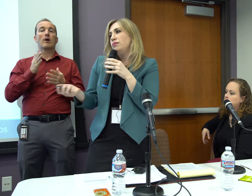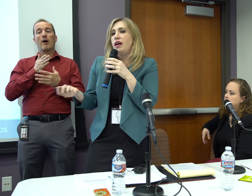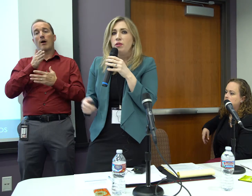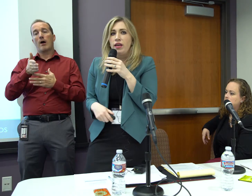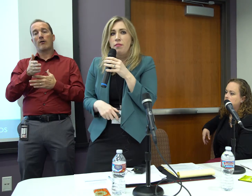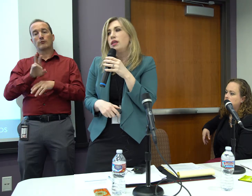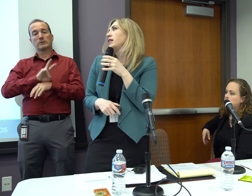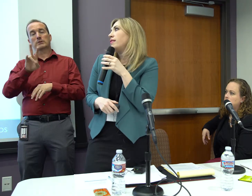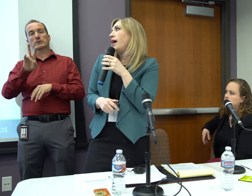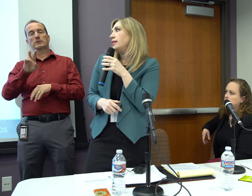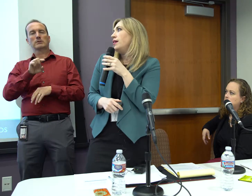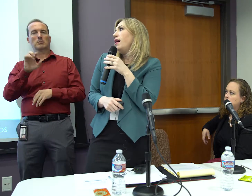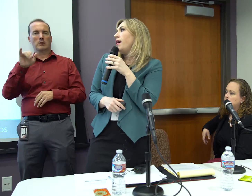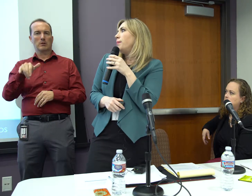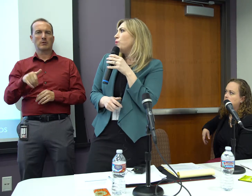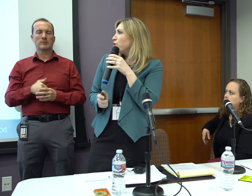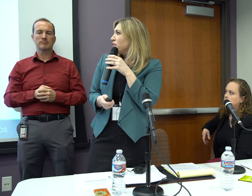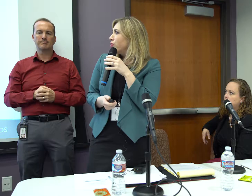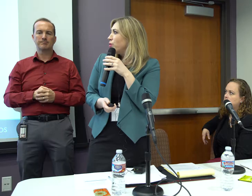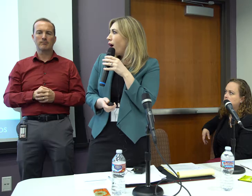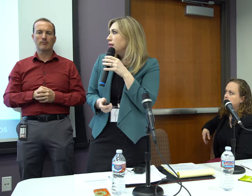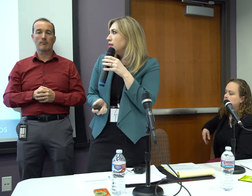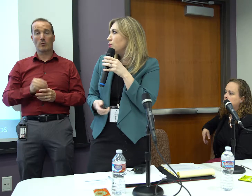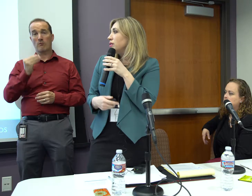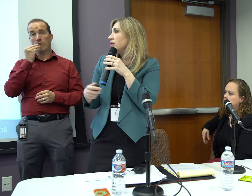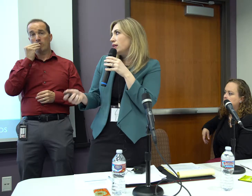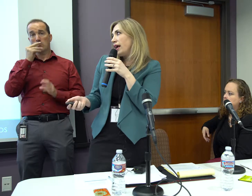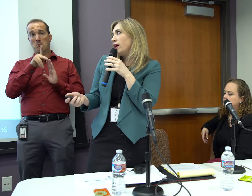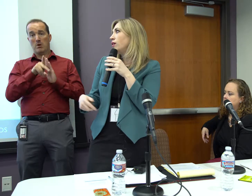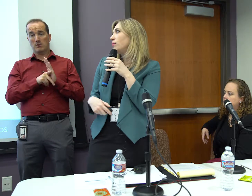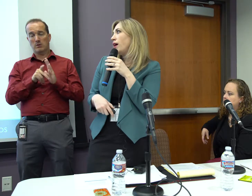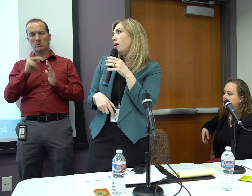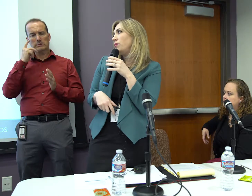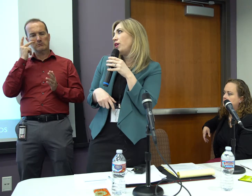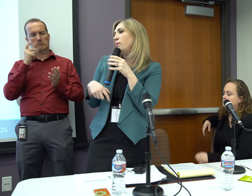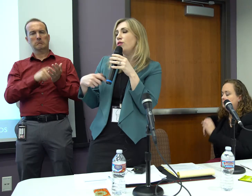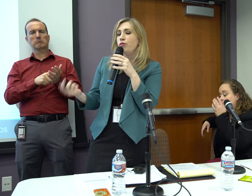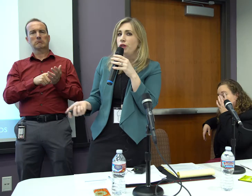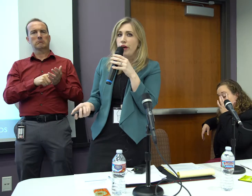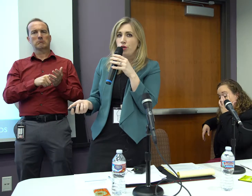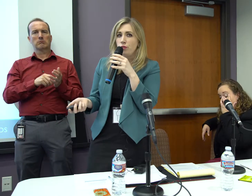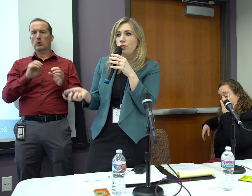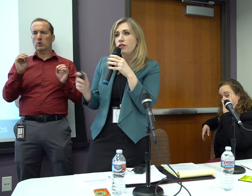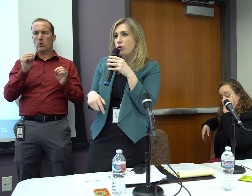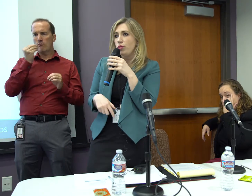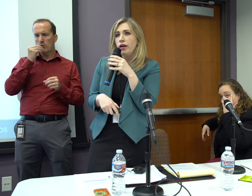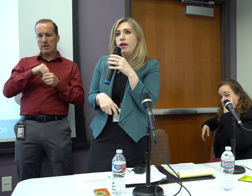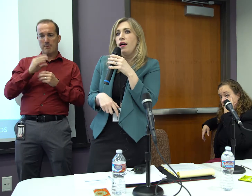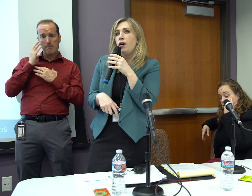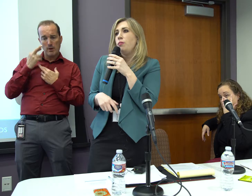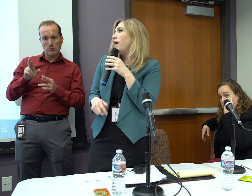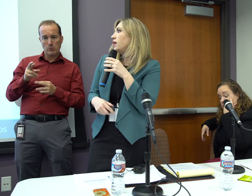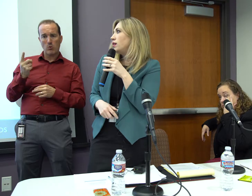after 7 p.m., things like that. With respect to food policies, we would see things like there can be no food in bedrooms, only